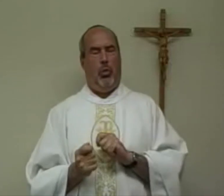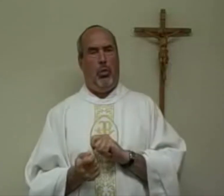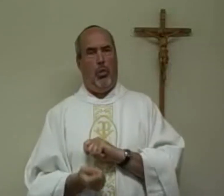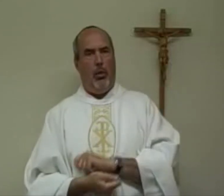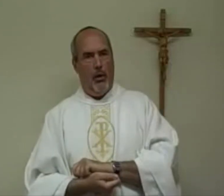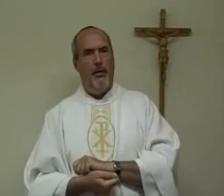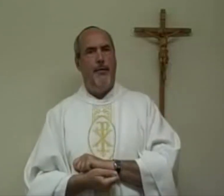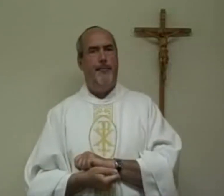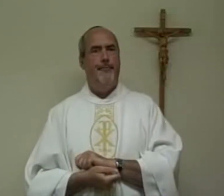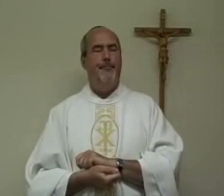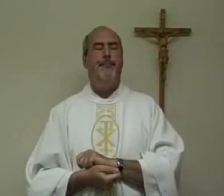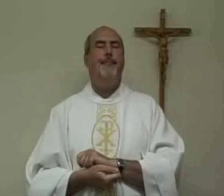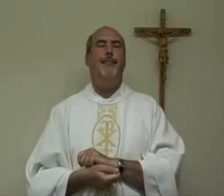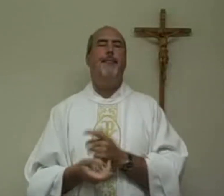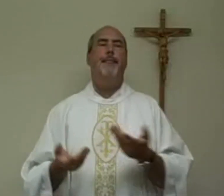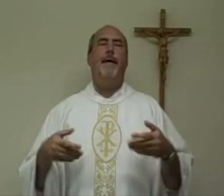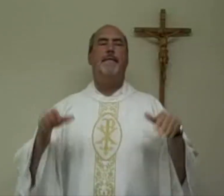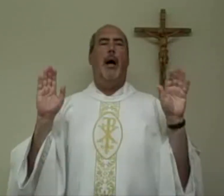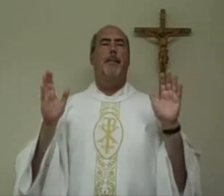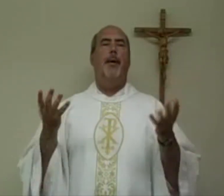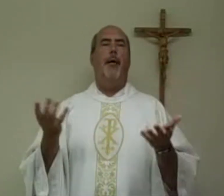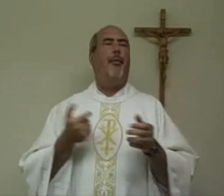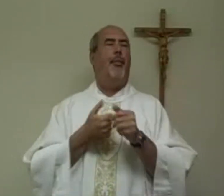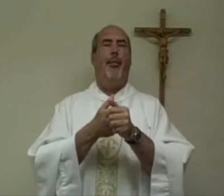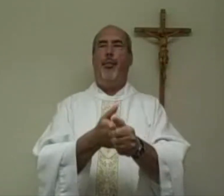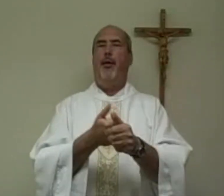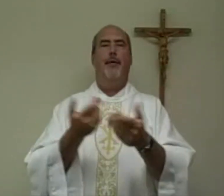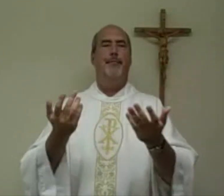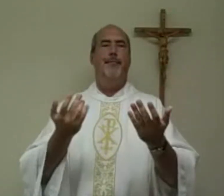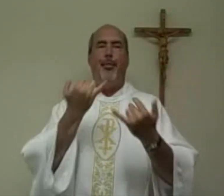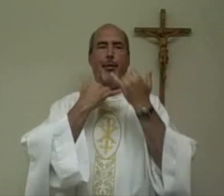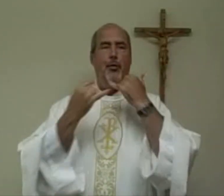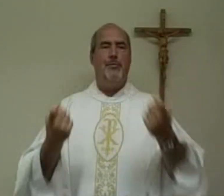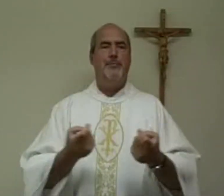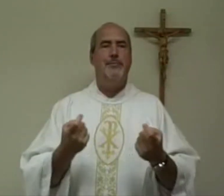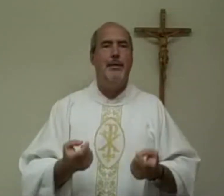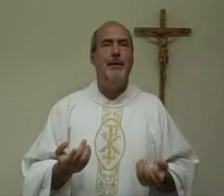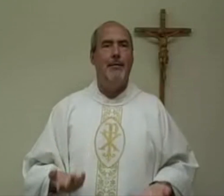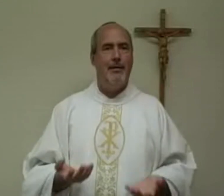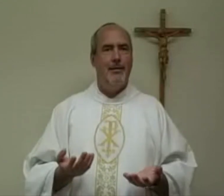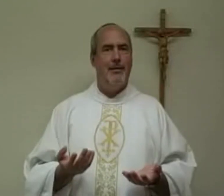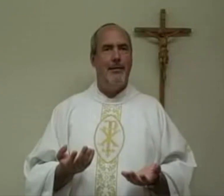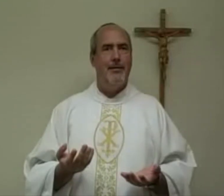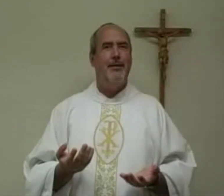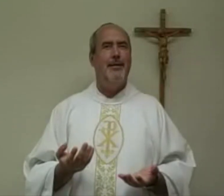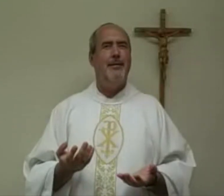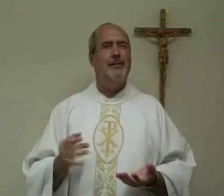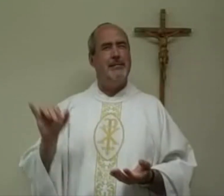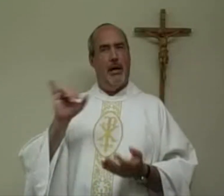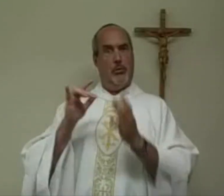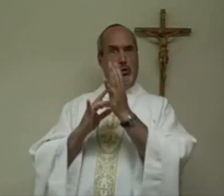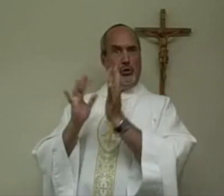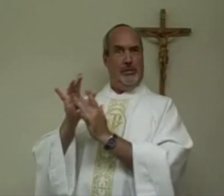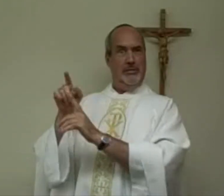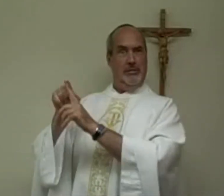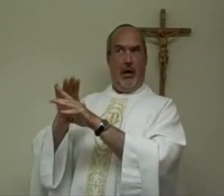again can slowly change us to the point where we give up and we don't follow Jesus and we